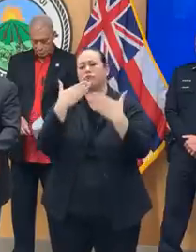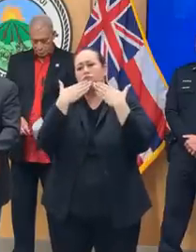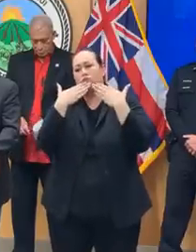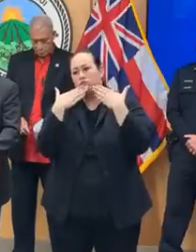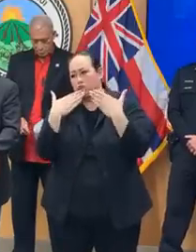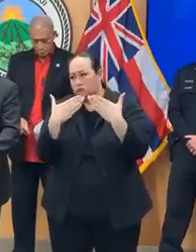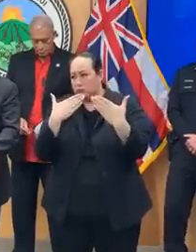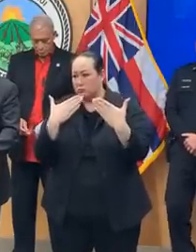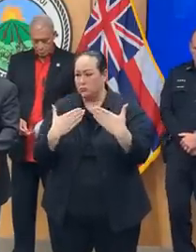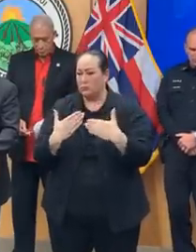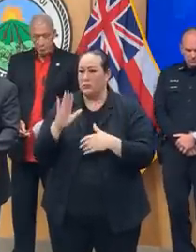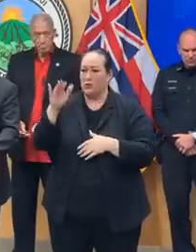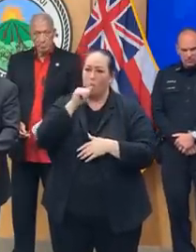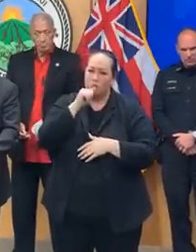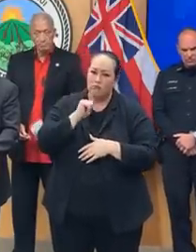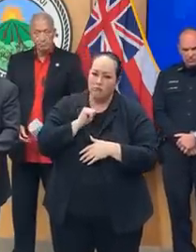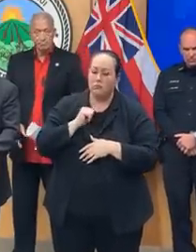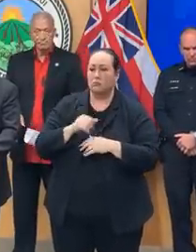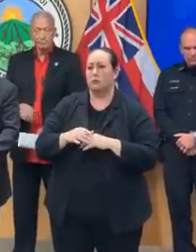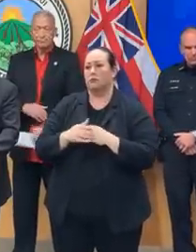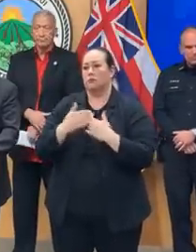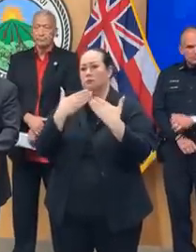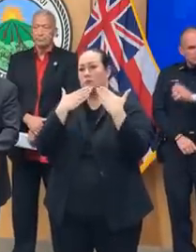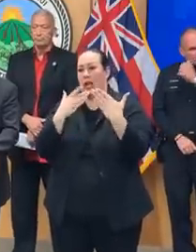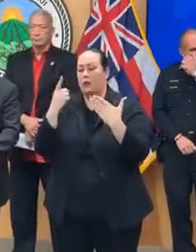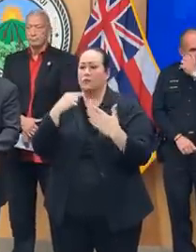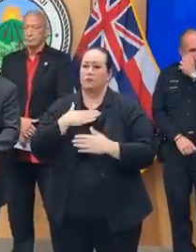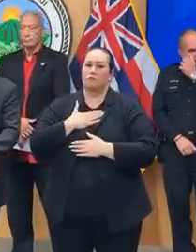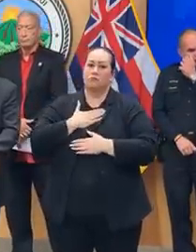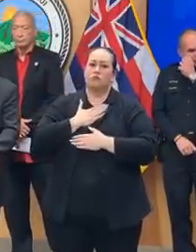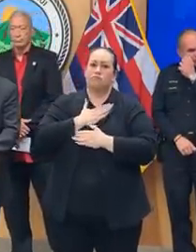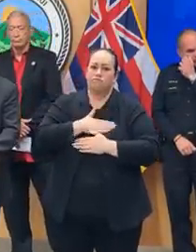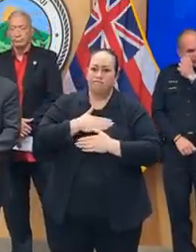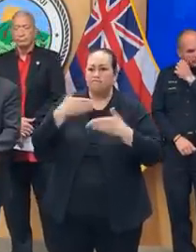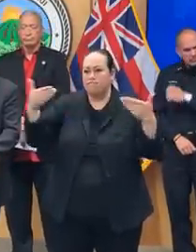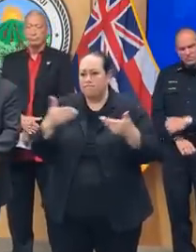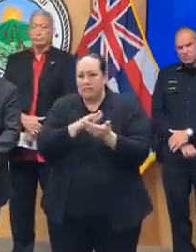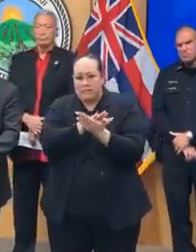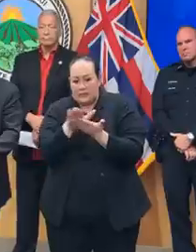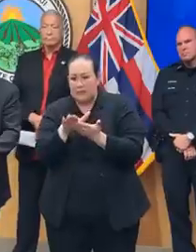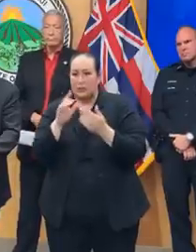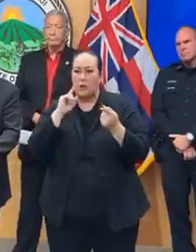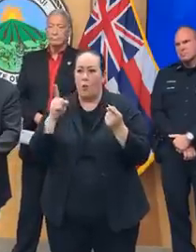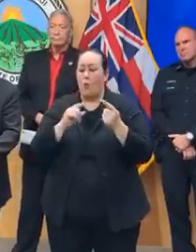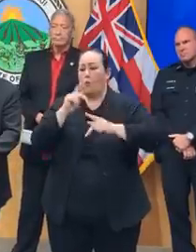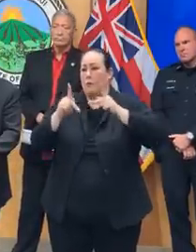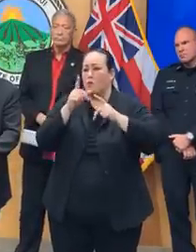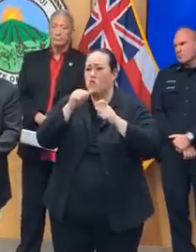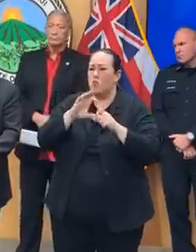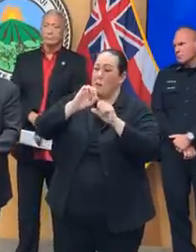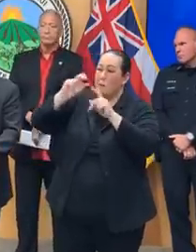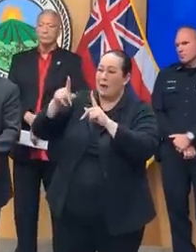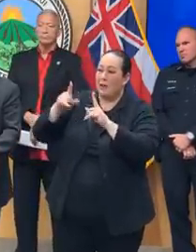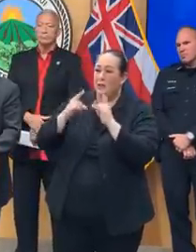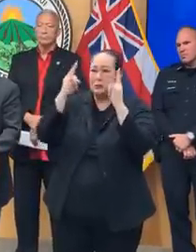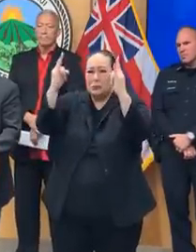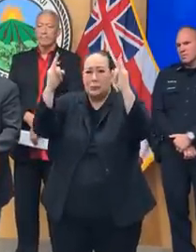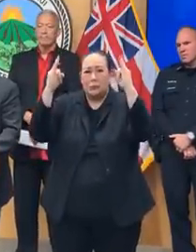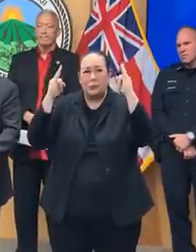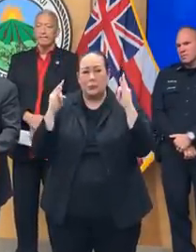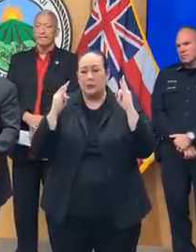for being so gracious with our first responders, with people who are putting power lines back together. I've